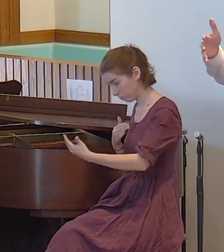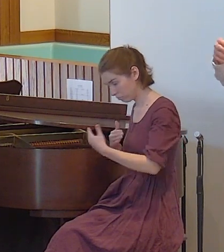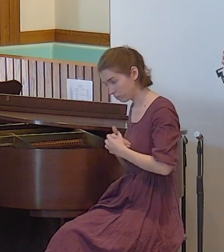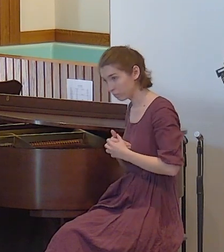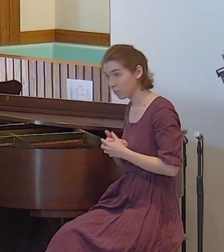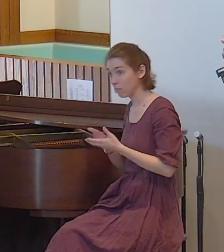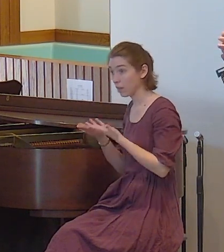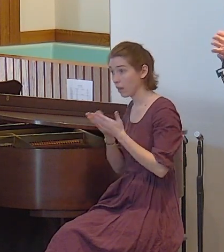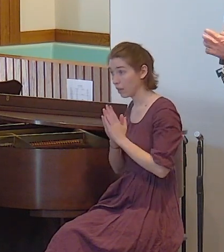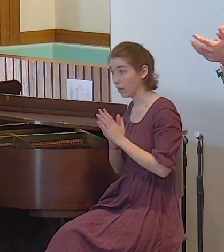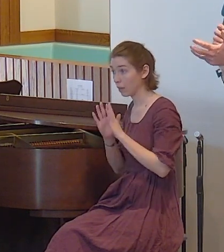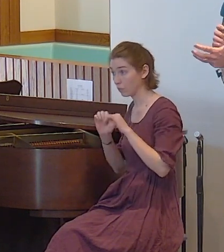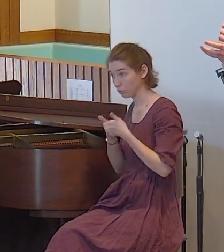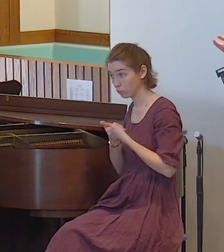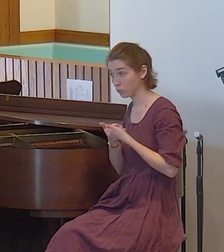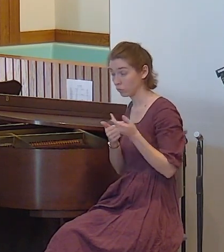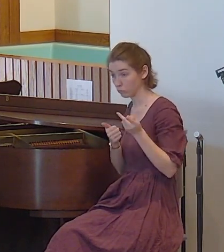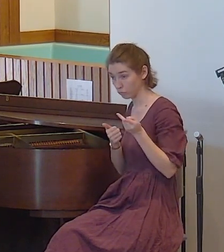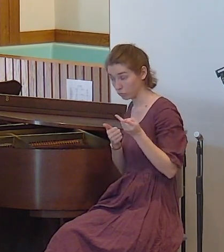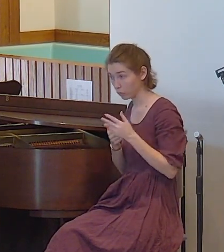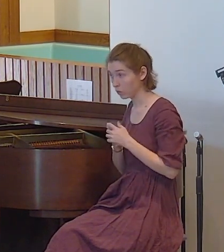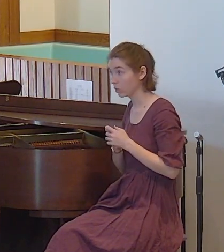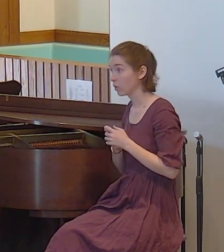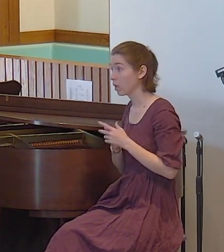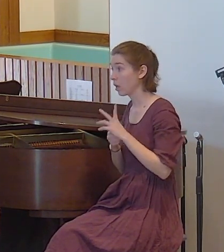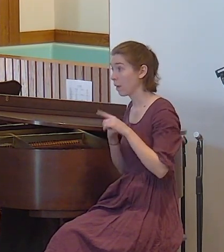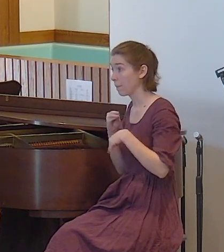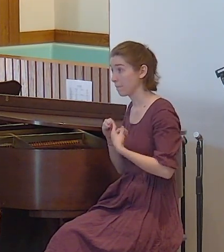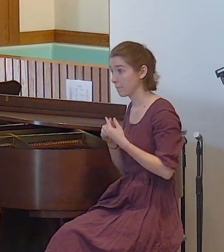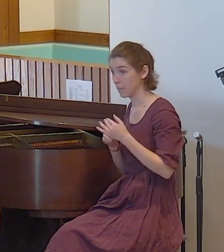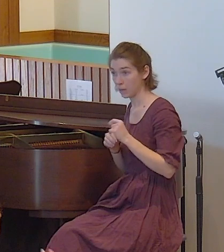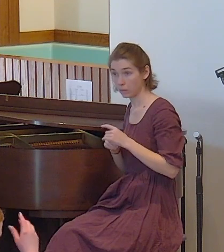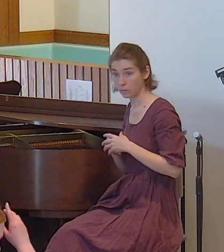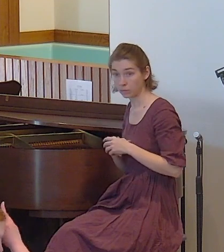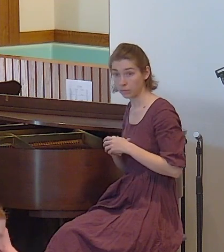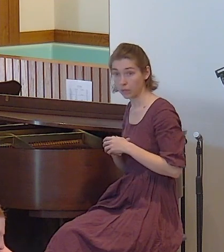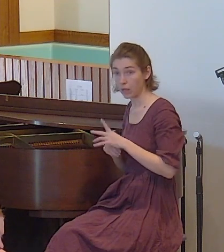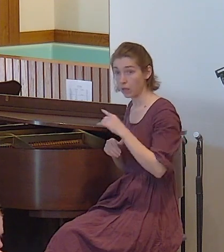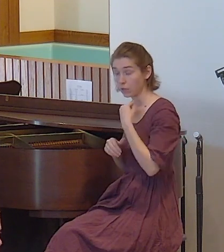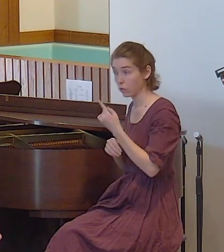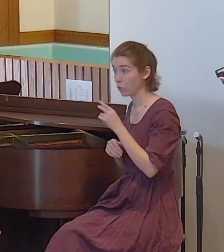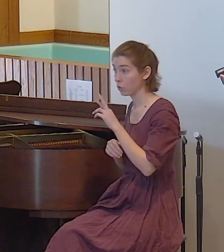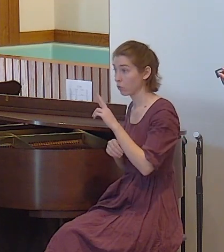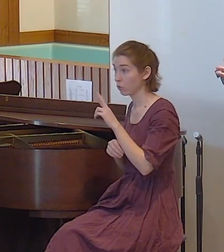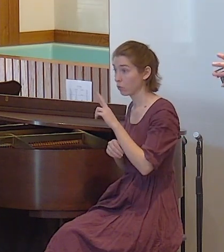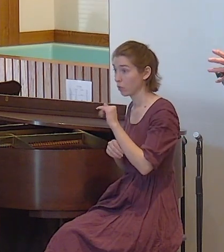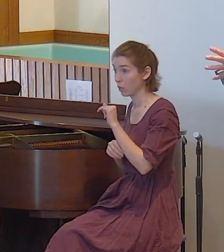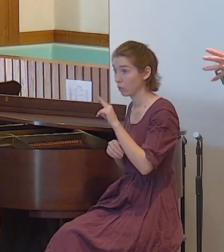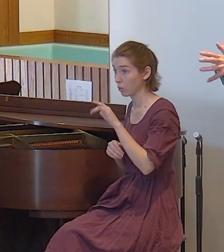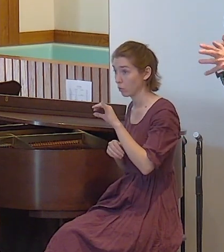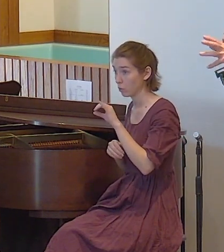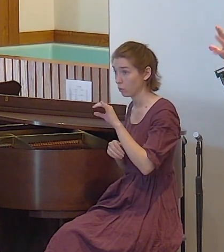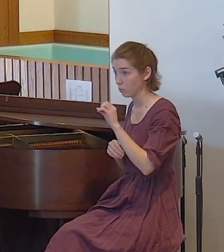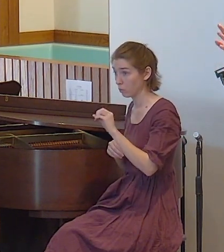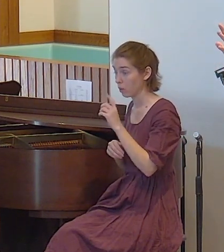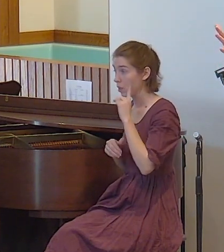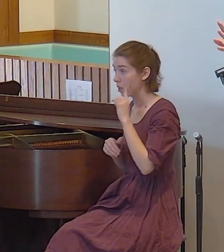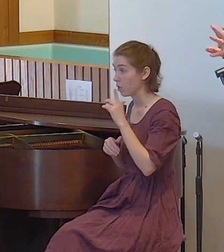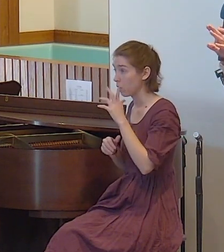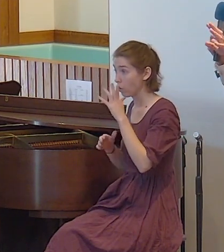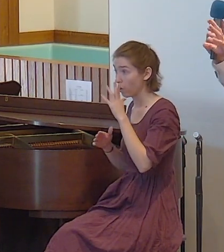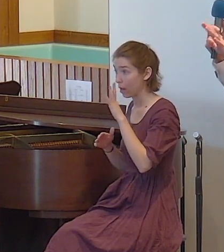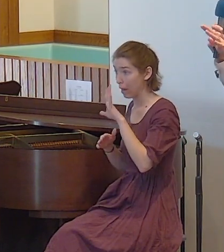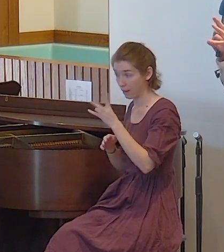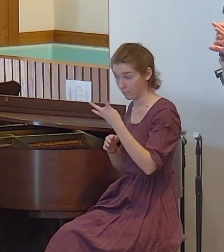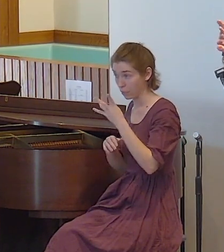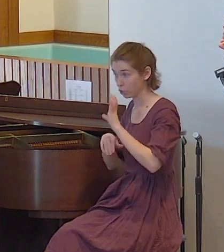And I've challenged Raoul and Savannah about this. And I told Raoul on Wednesday, I said, don't worry, there are Adventist